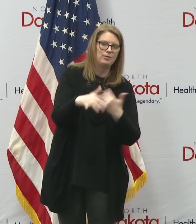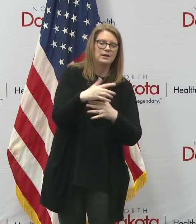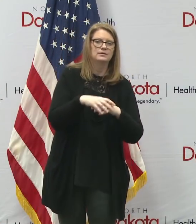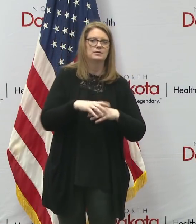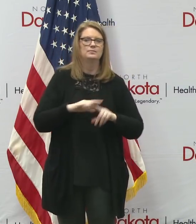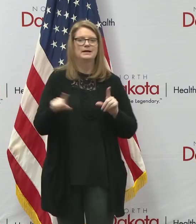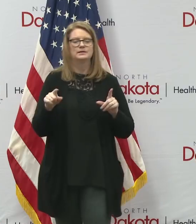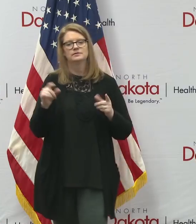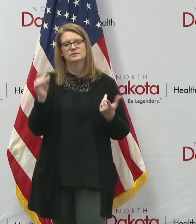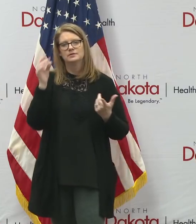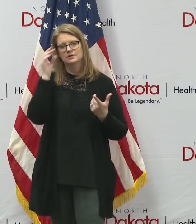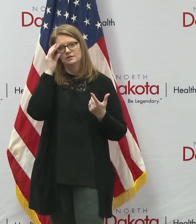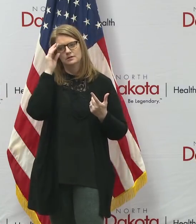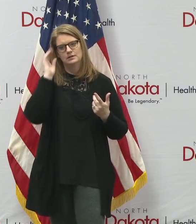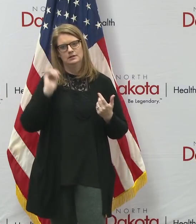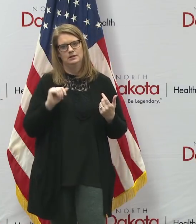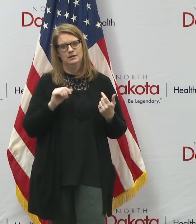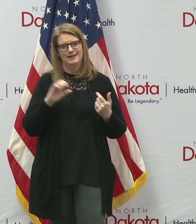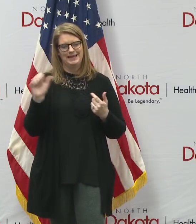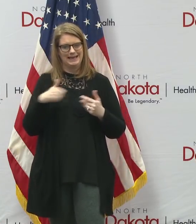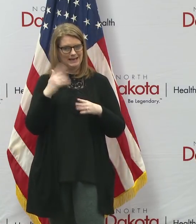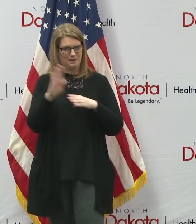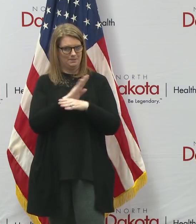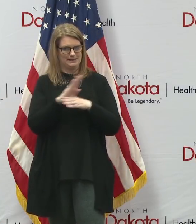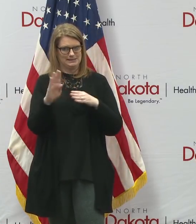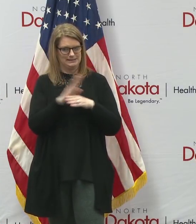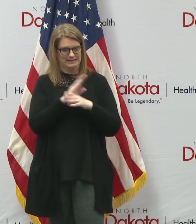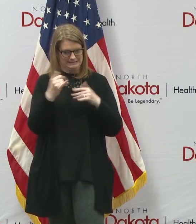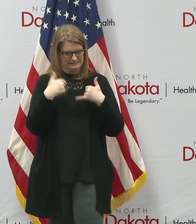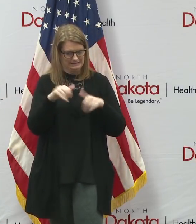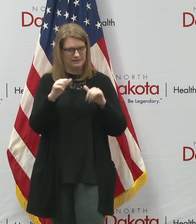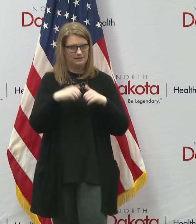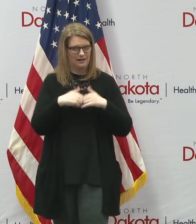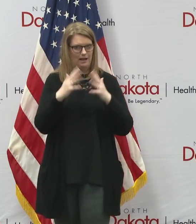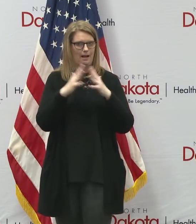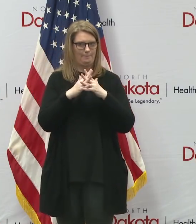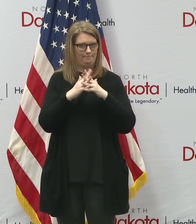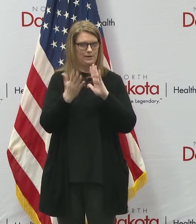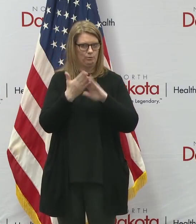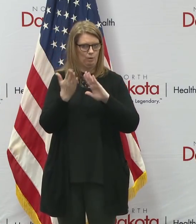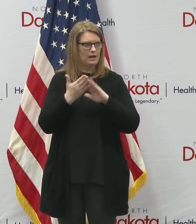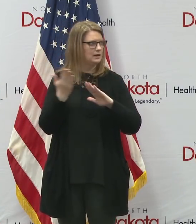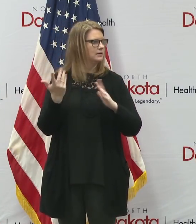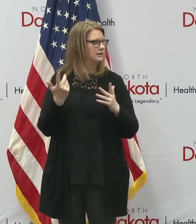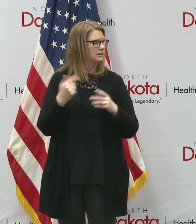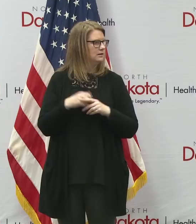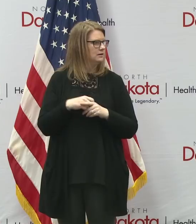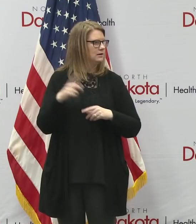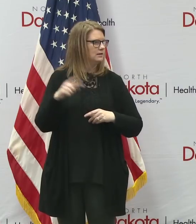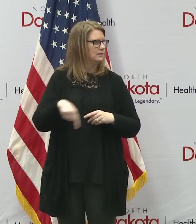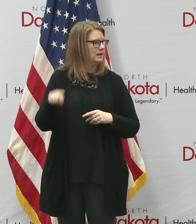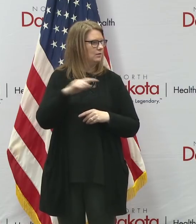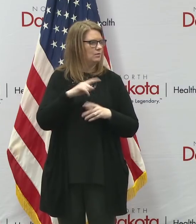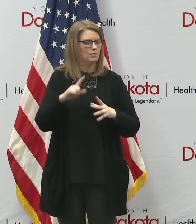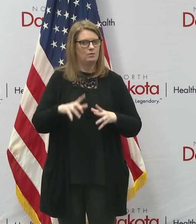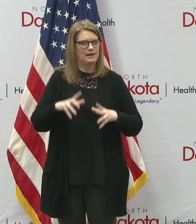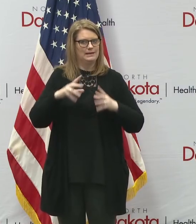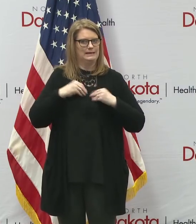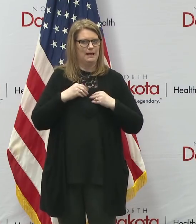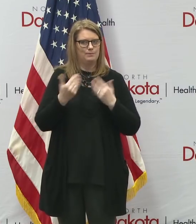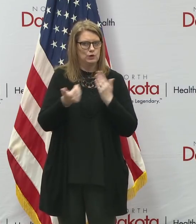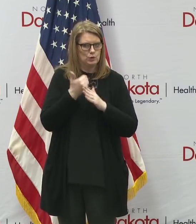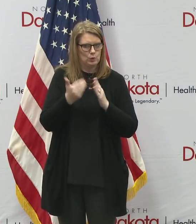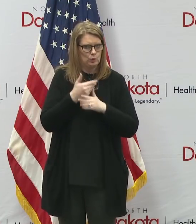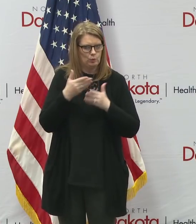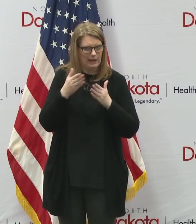key here is in any business that's operating like this, is going to want to adopt new operating procedures, just like